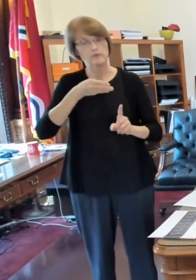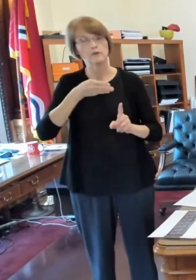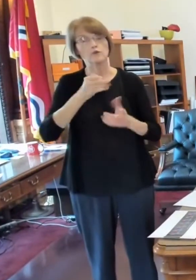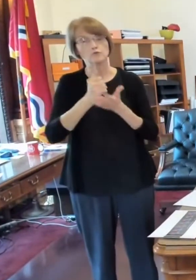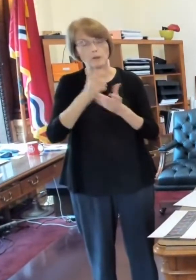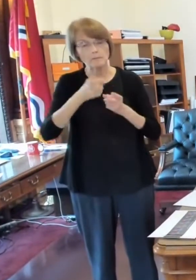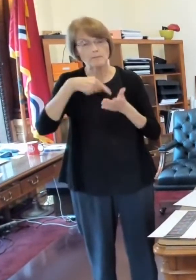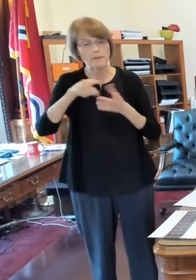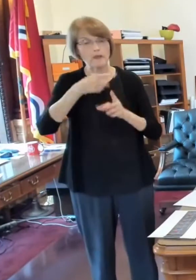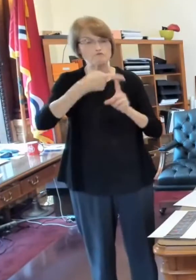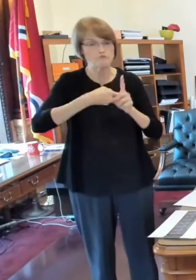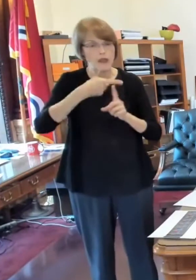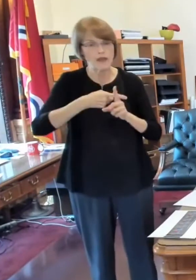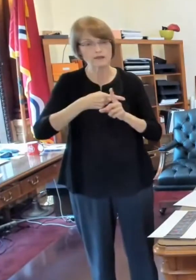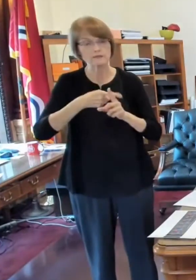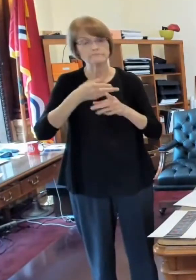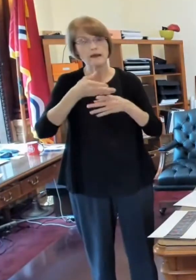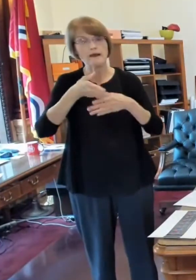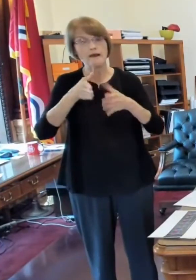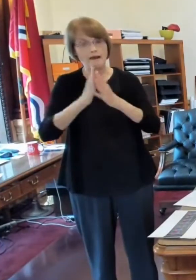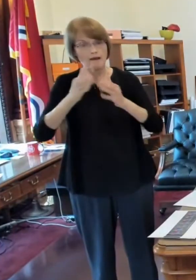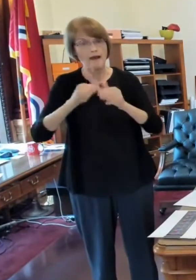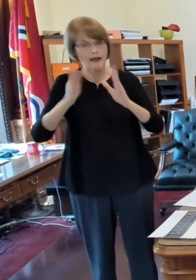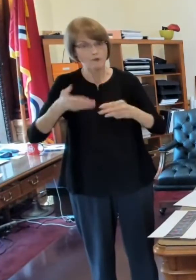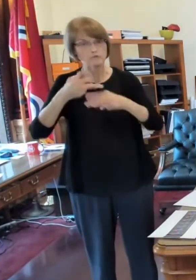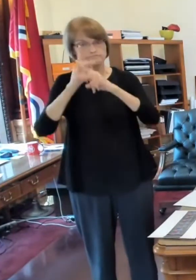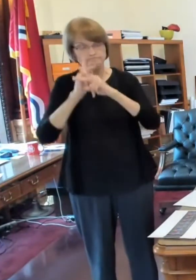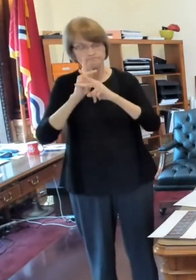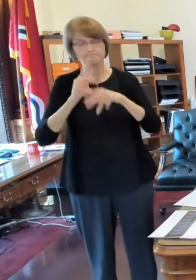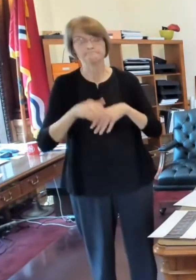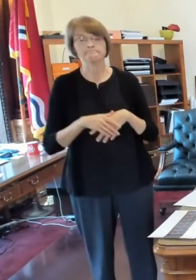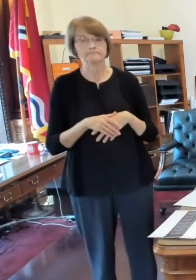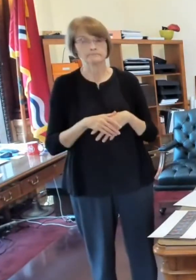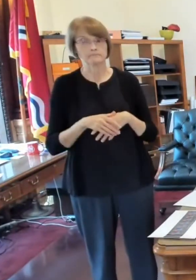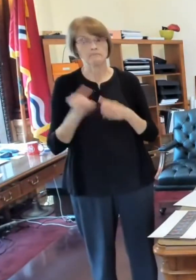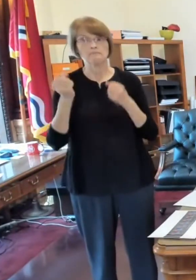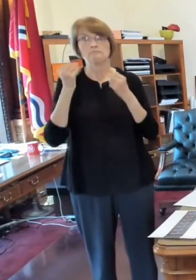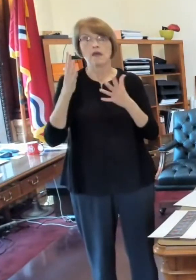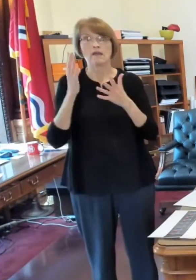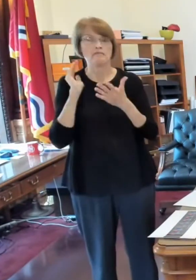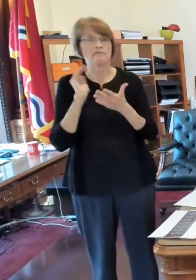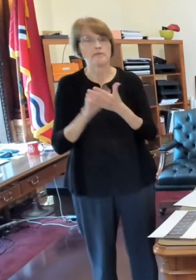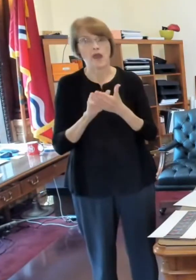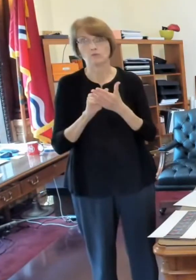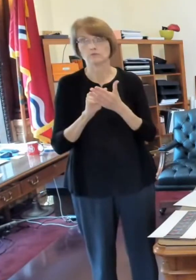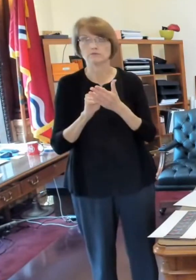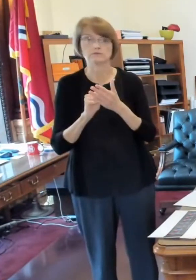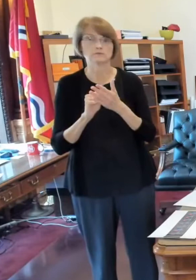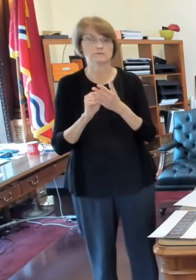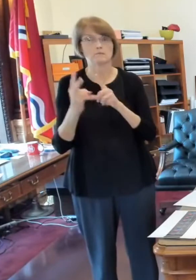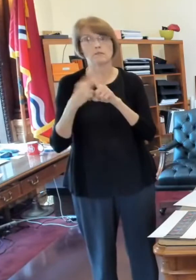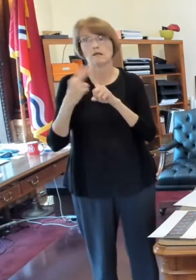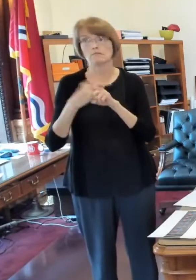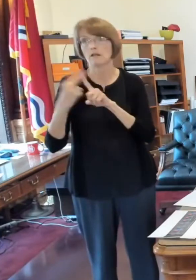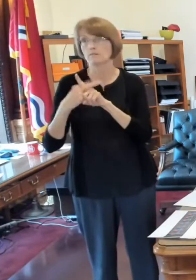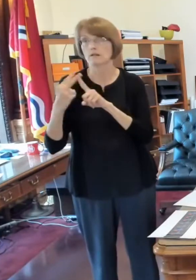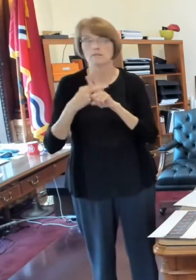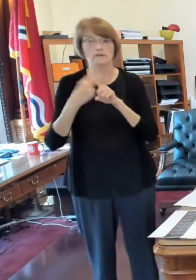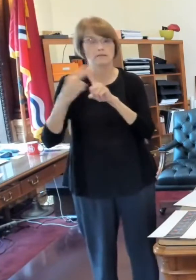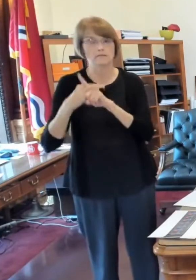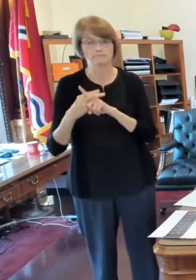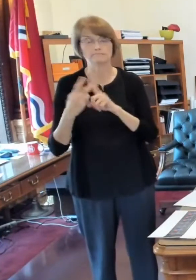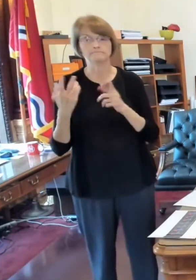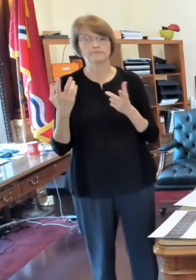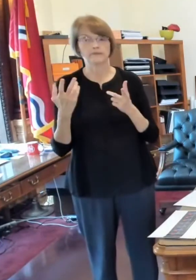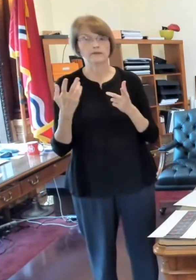and mortgage assistance. We've received literally thousands of applications by now, and we've contracted